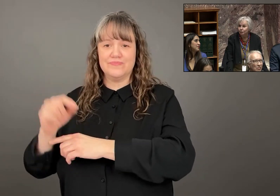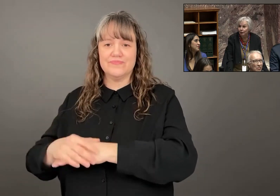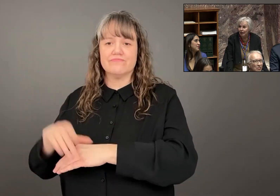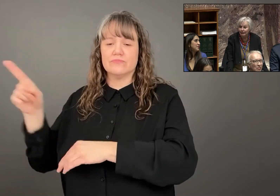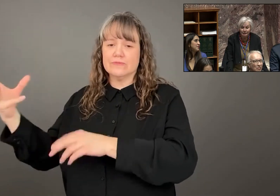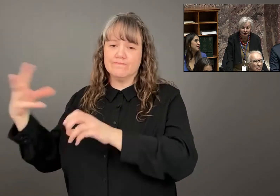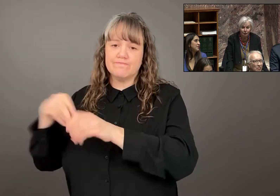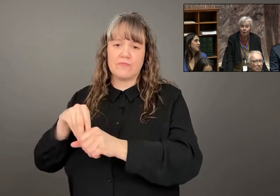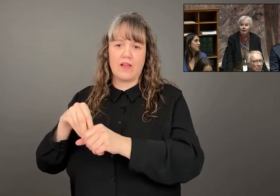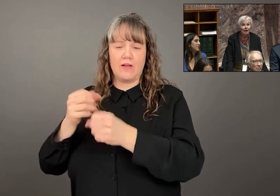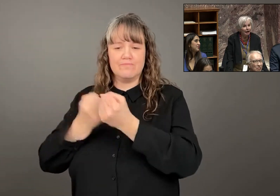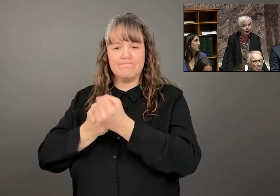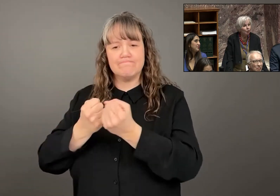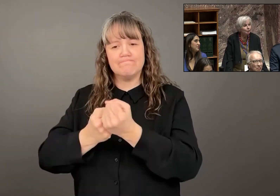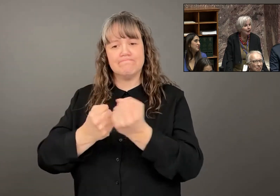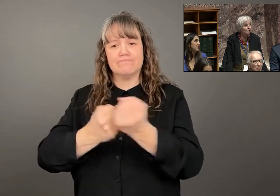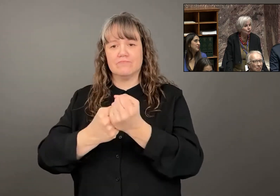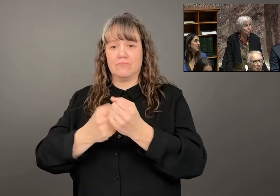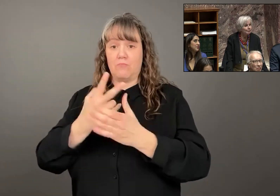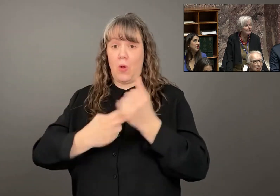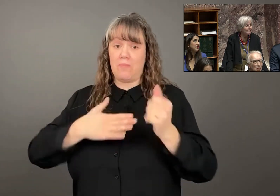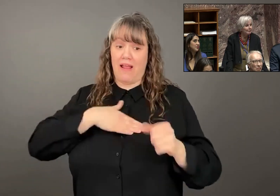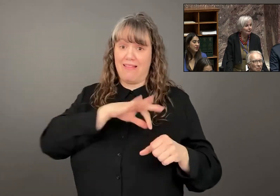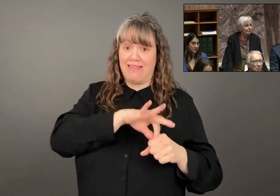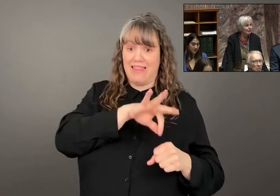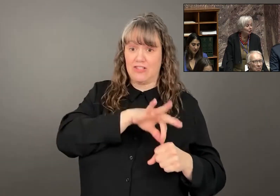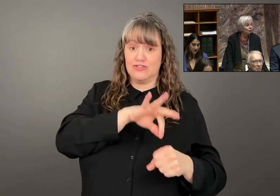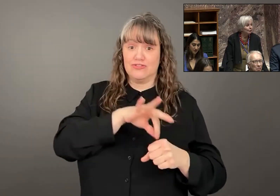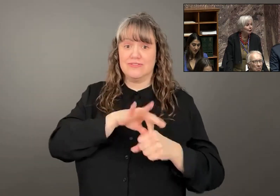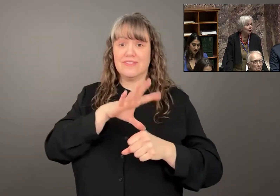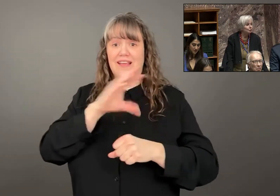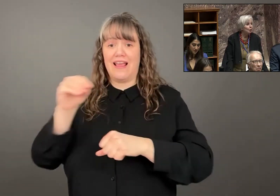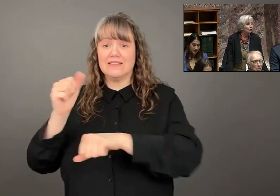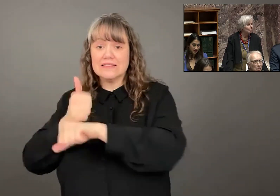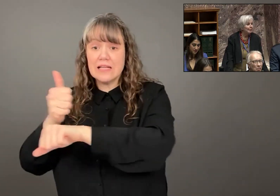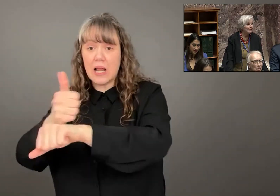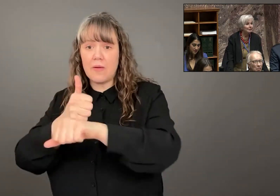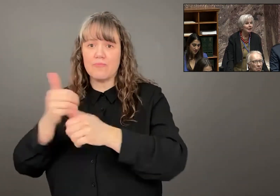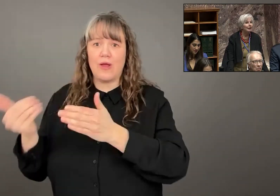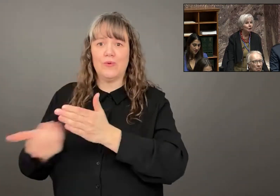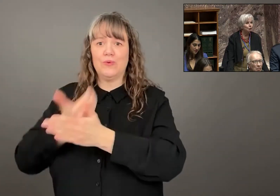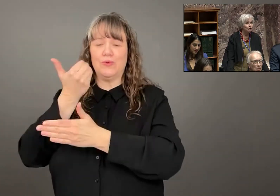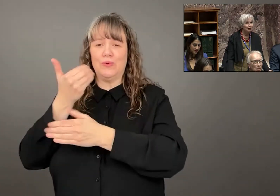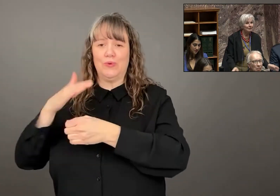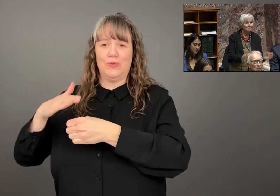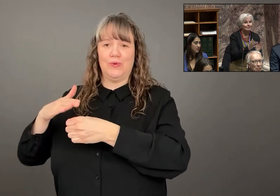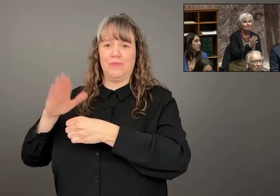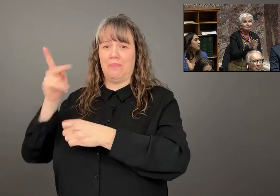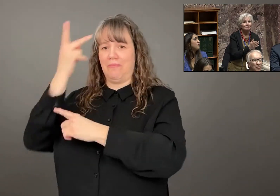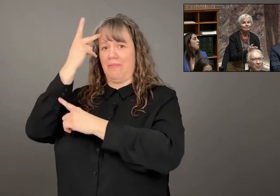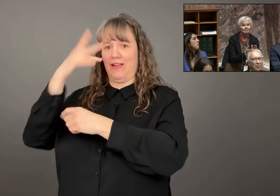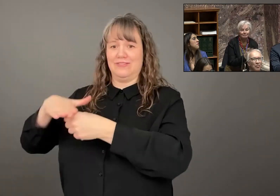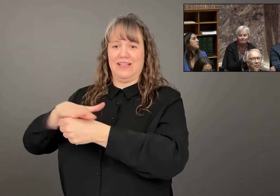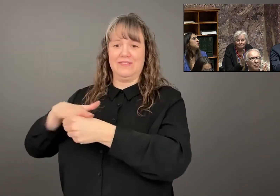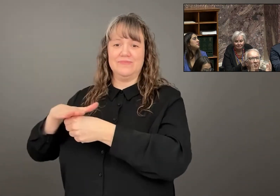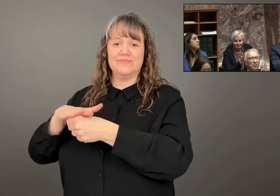brand new riding. So I hope the House would make her feel as welcome as I know she is.